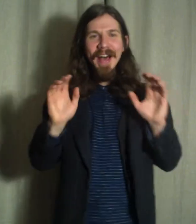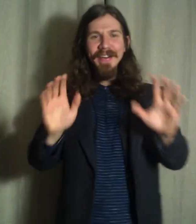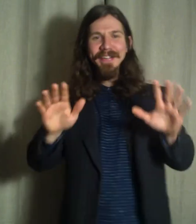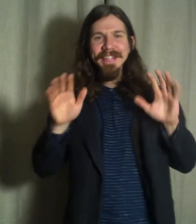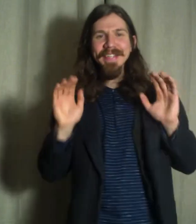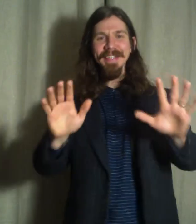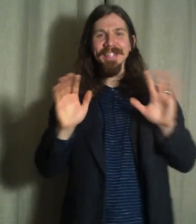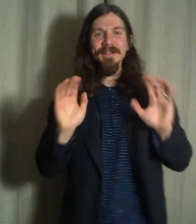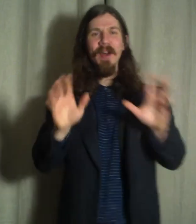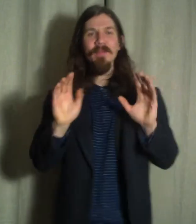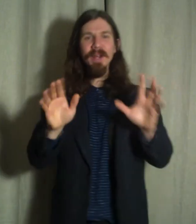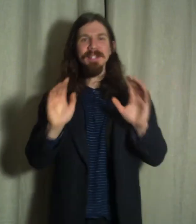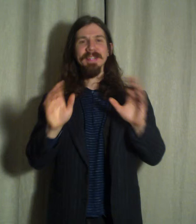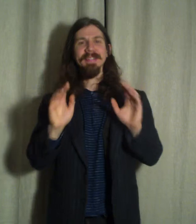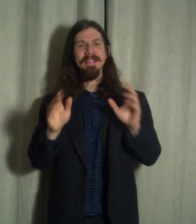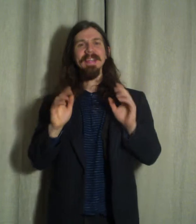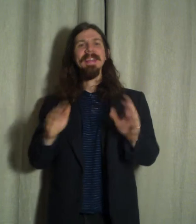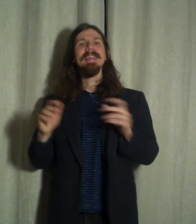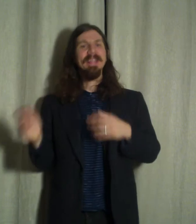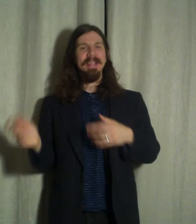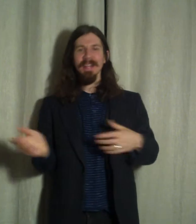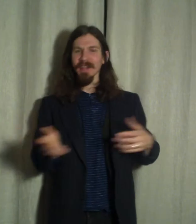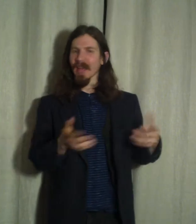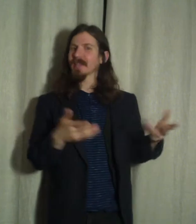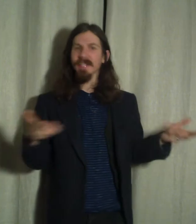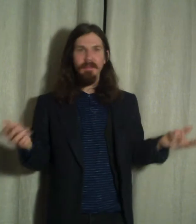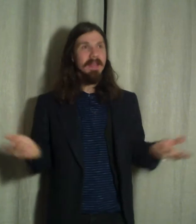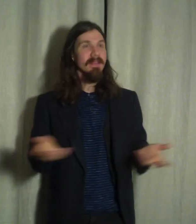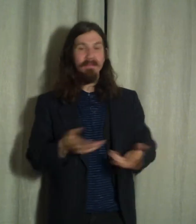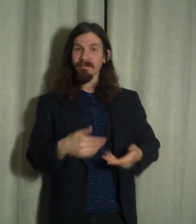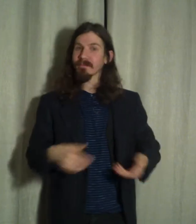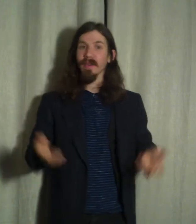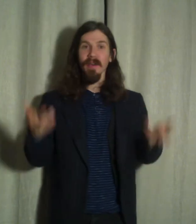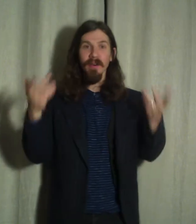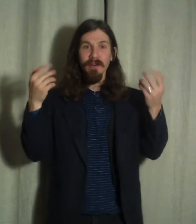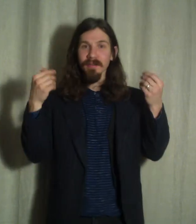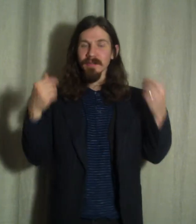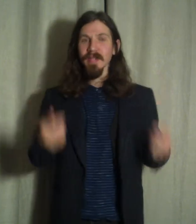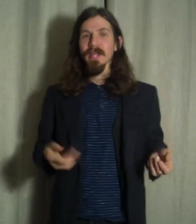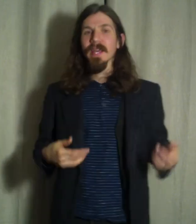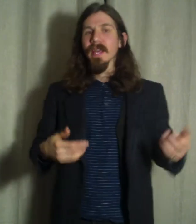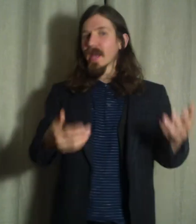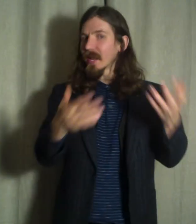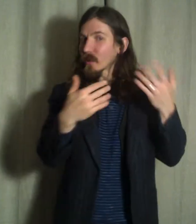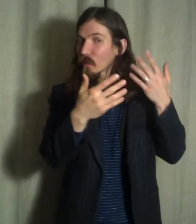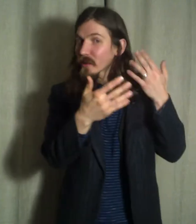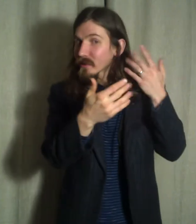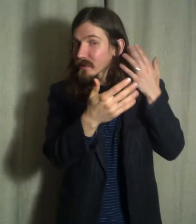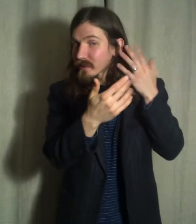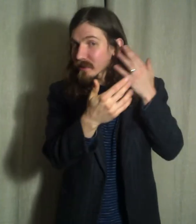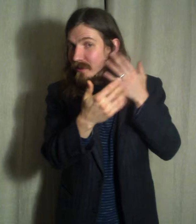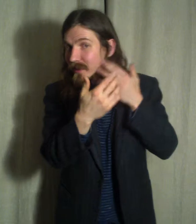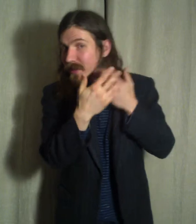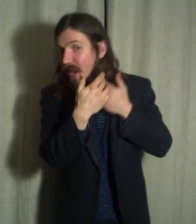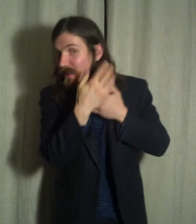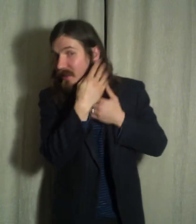sound is a vibration in an elastic medium, air. And it wiggles analogous to